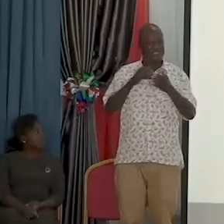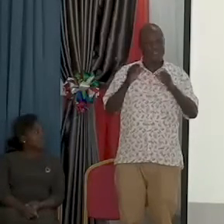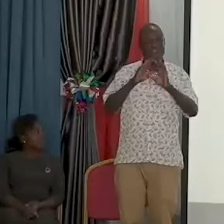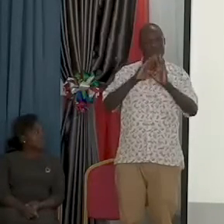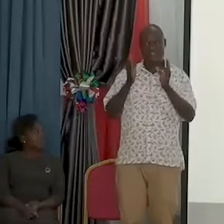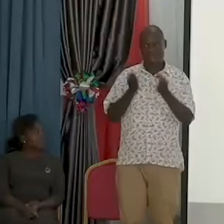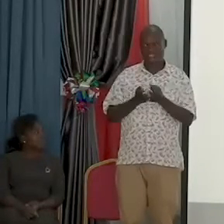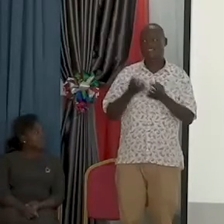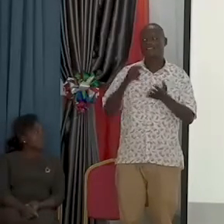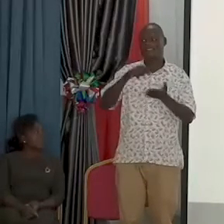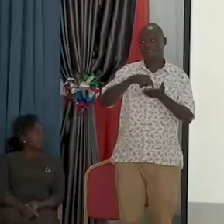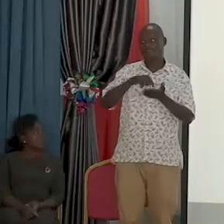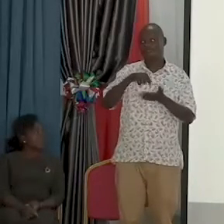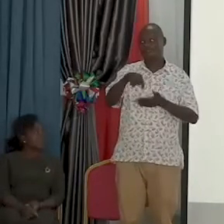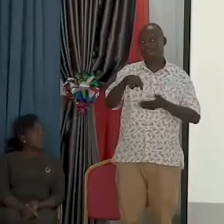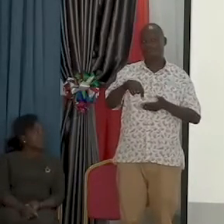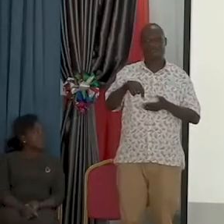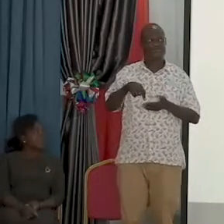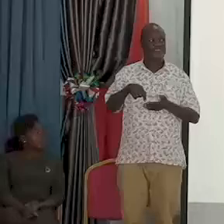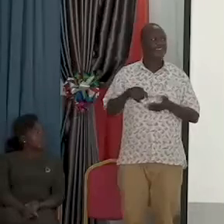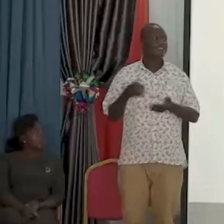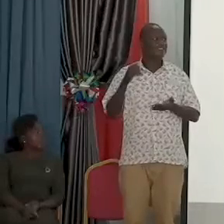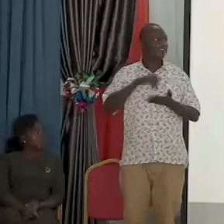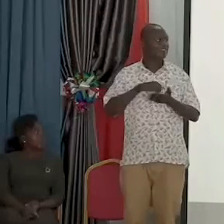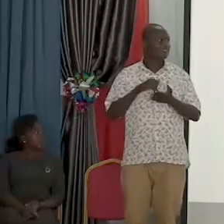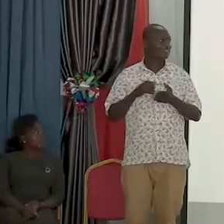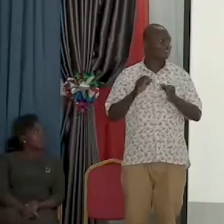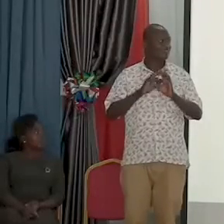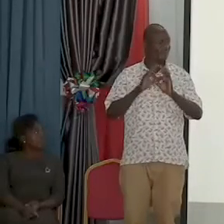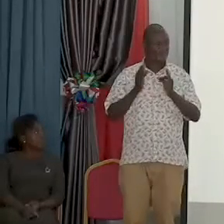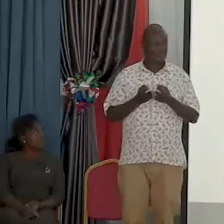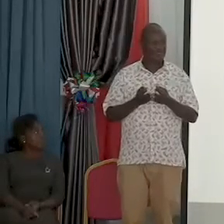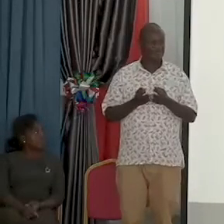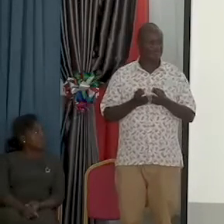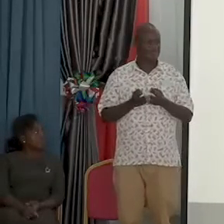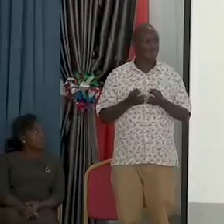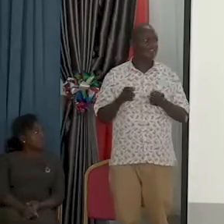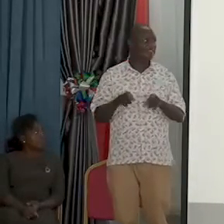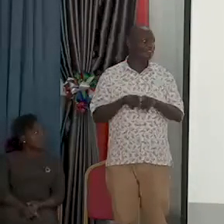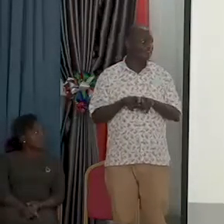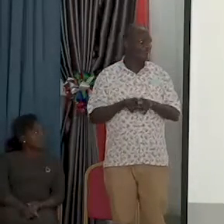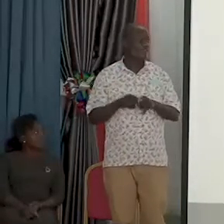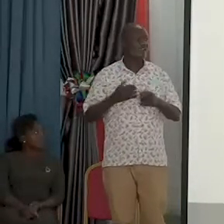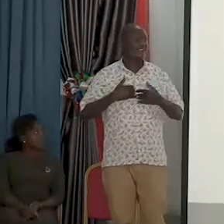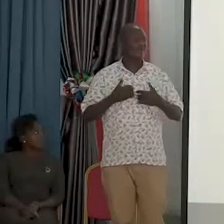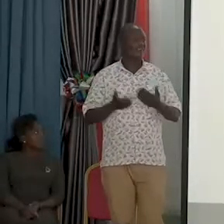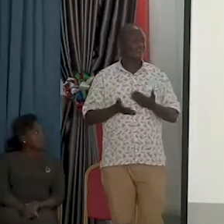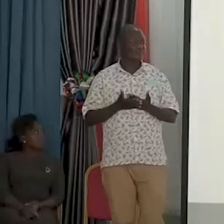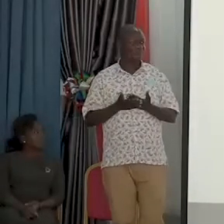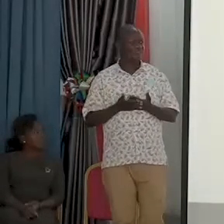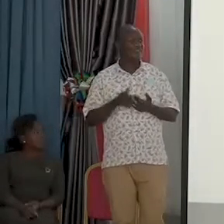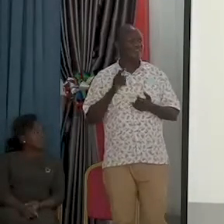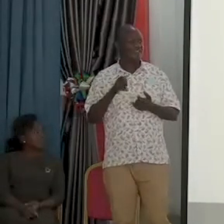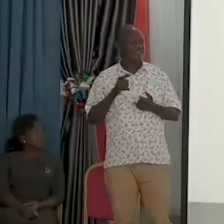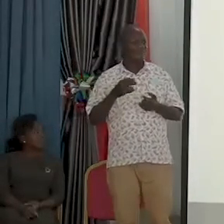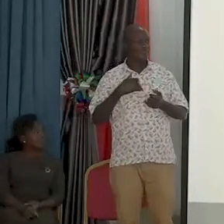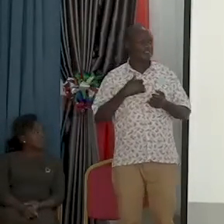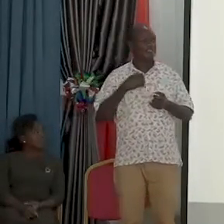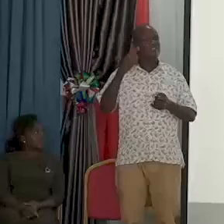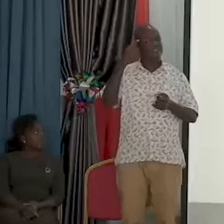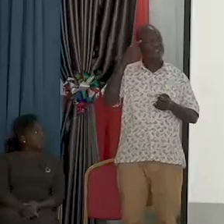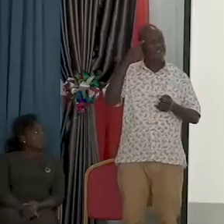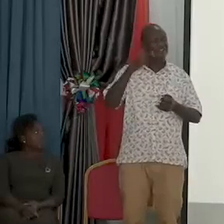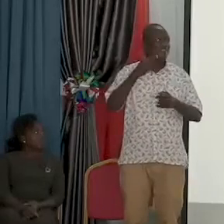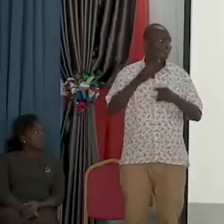process, because mama and daddy and brother and sister can help answer some of these questions with things that they see